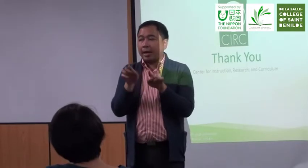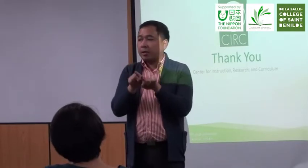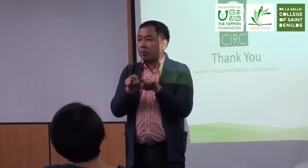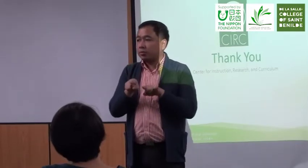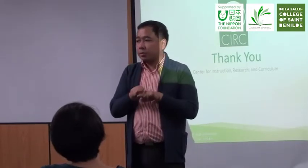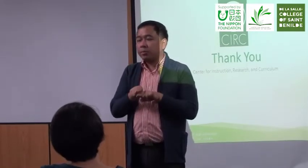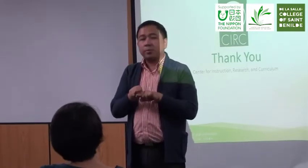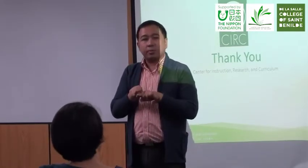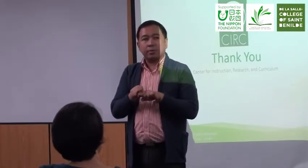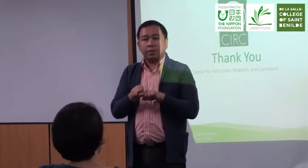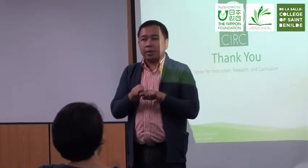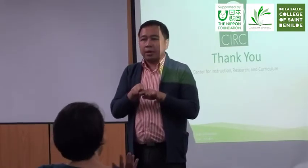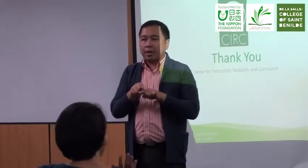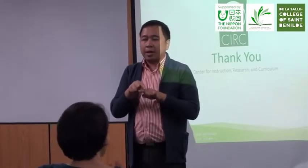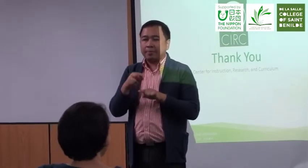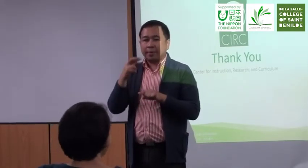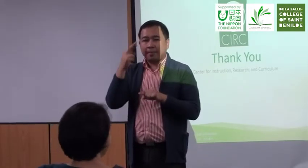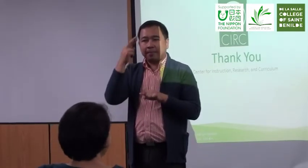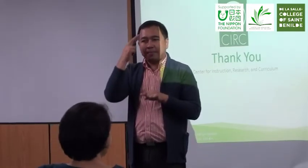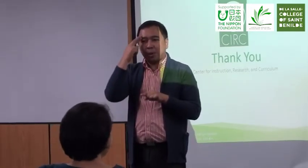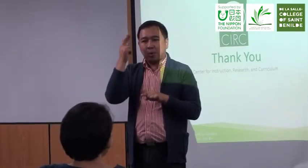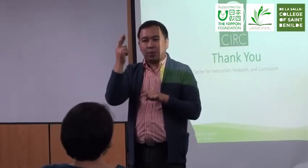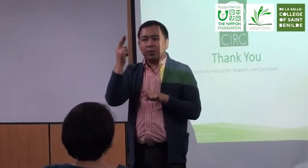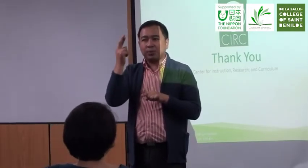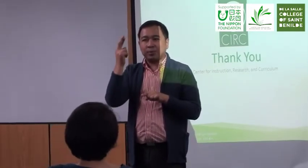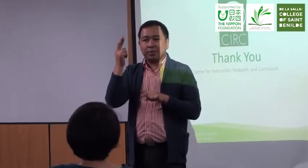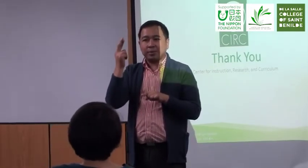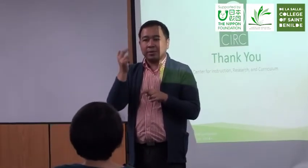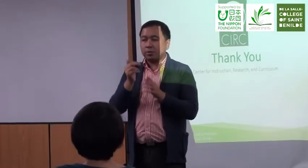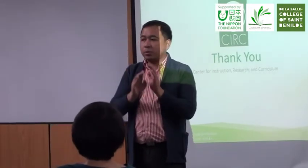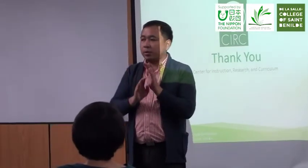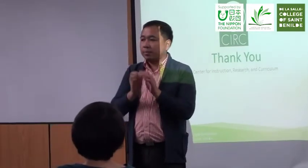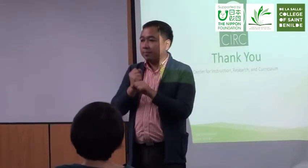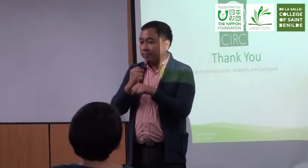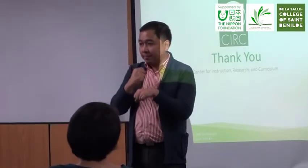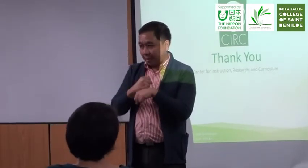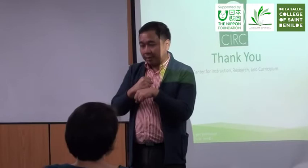also Myong, to develop